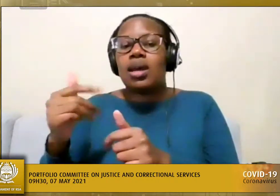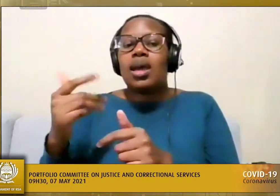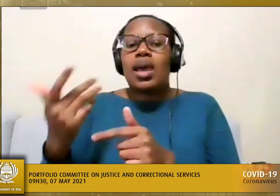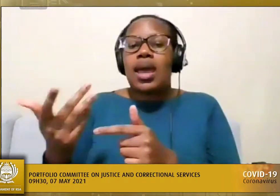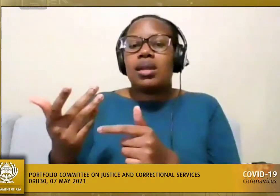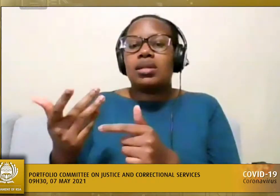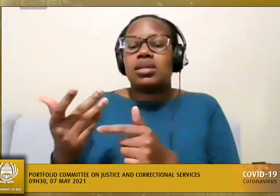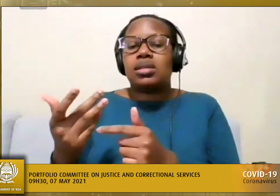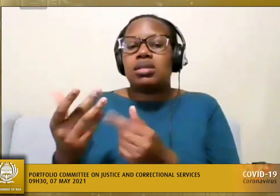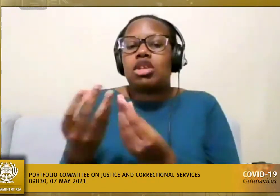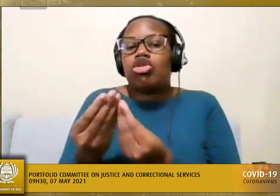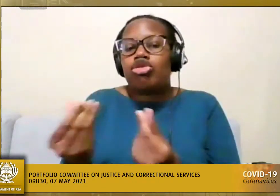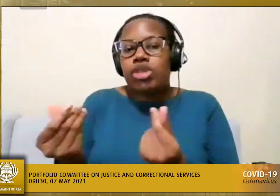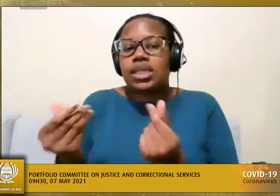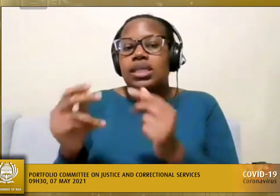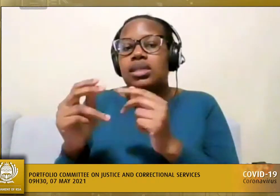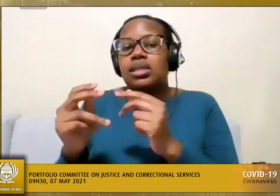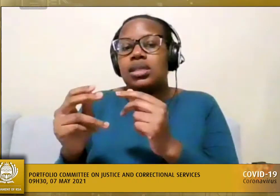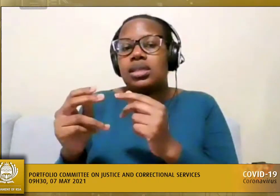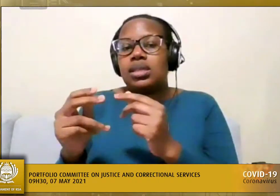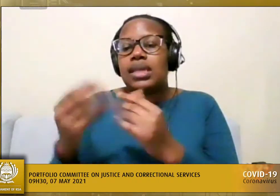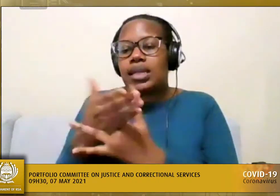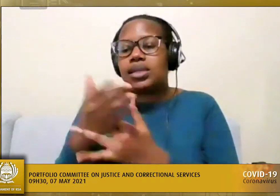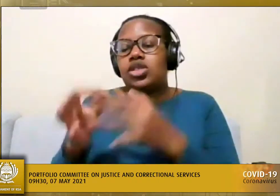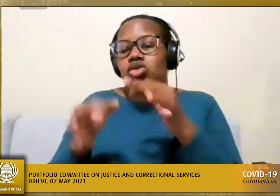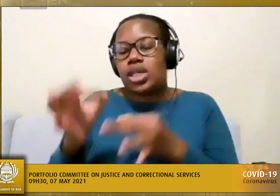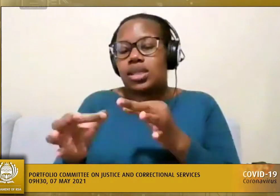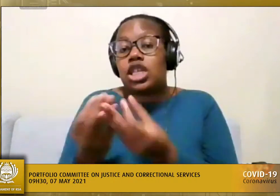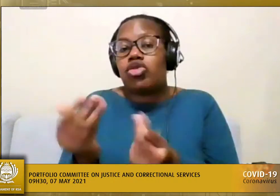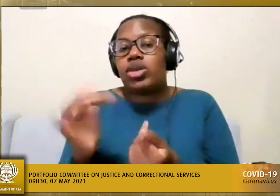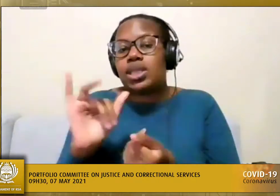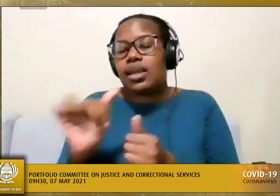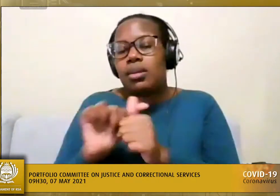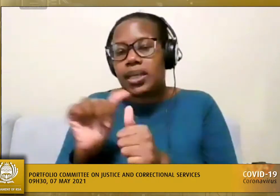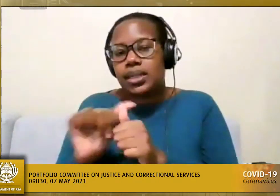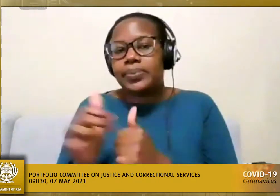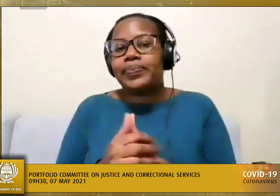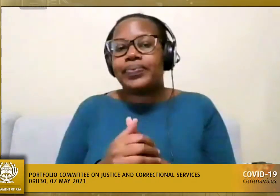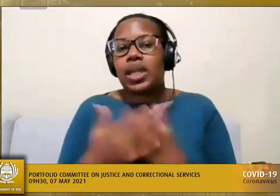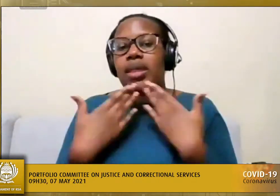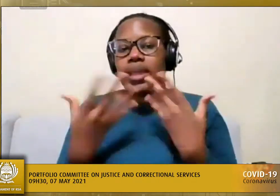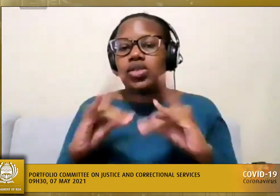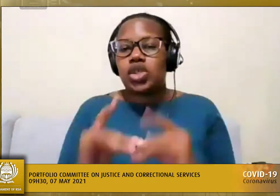issue of bringing access to Justice to the people of South Africa thanks chairperson